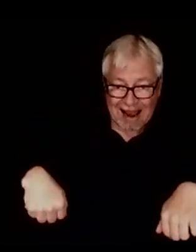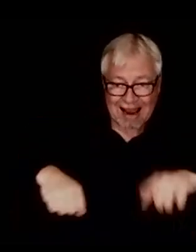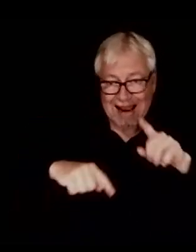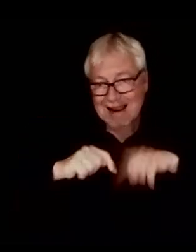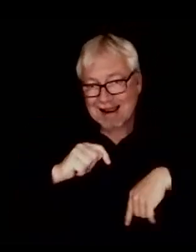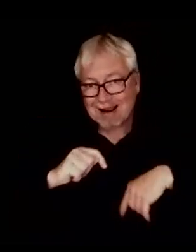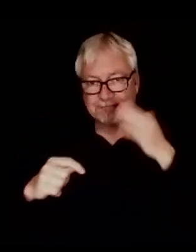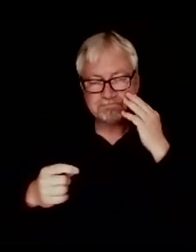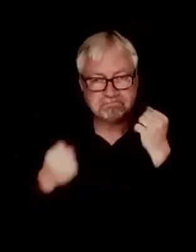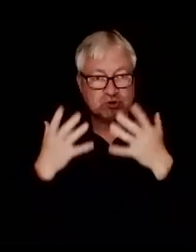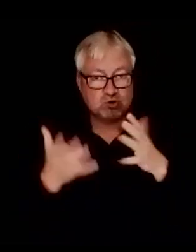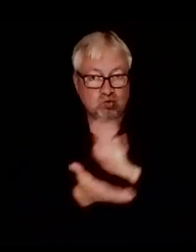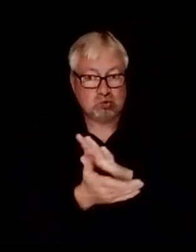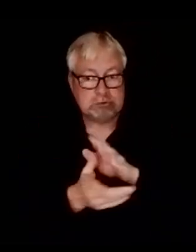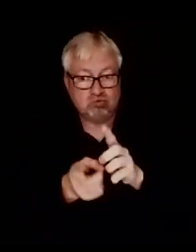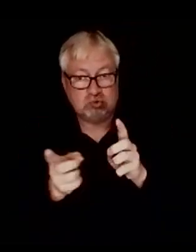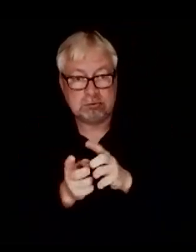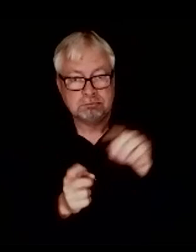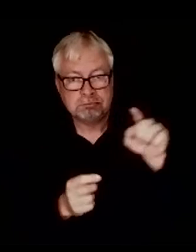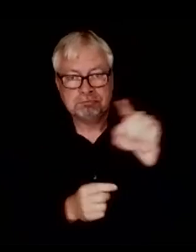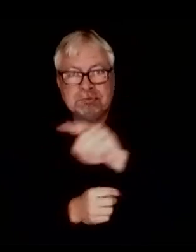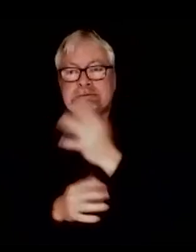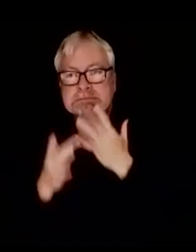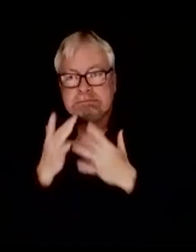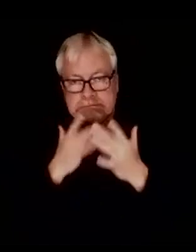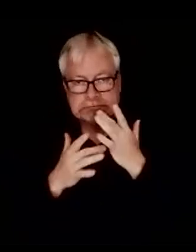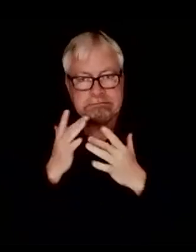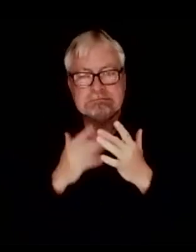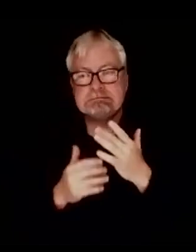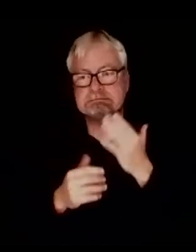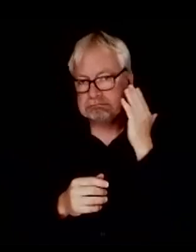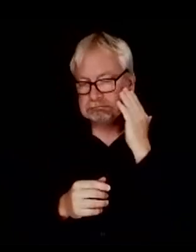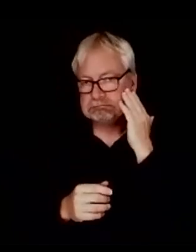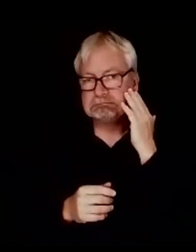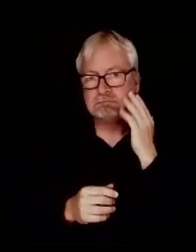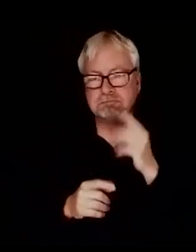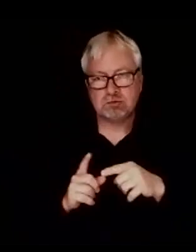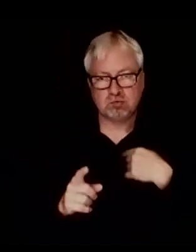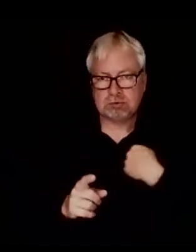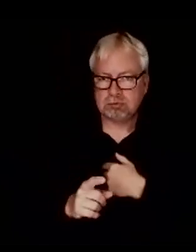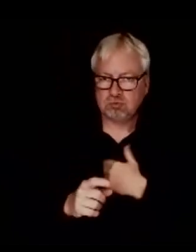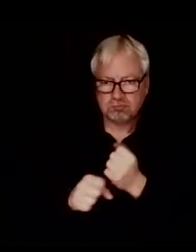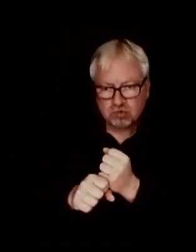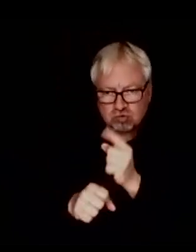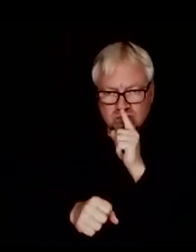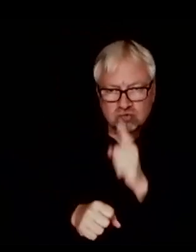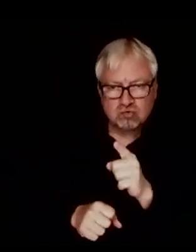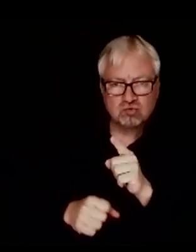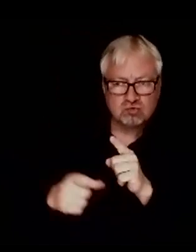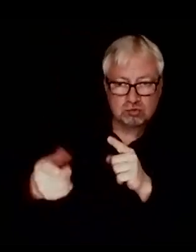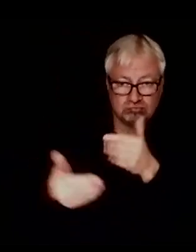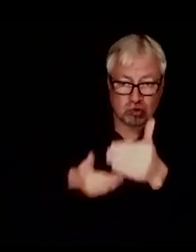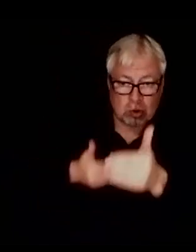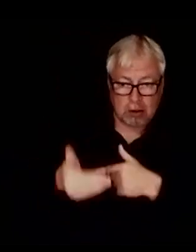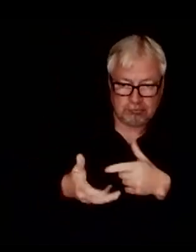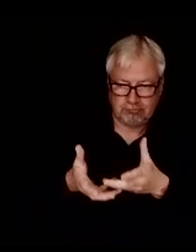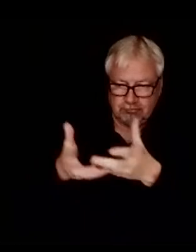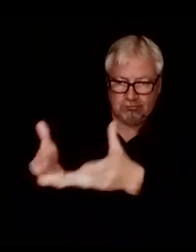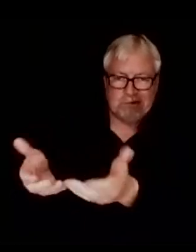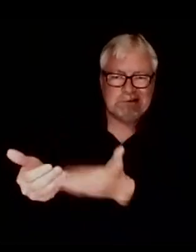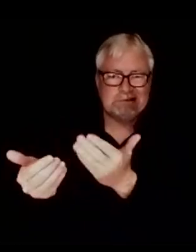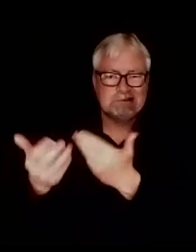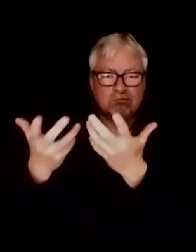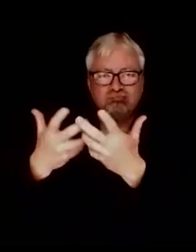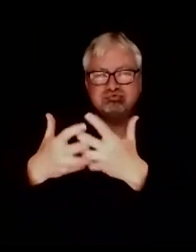school districts. But that is why we're committed to making it as easy as possible. We have a whole packet and guidance of how to do